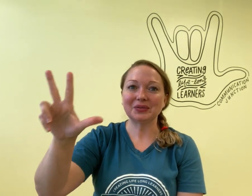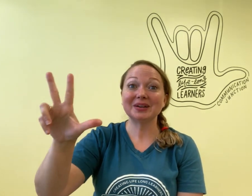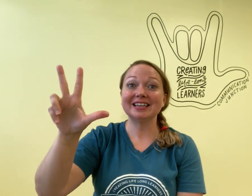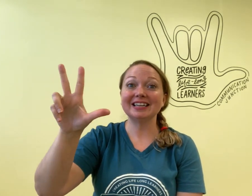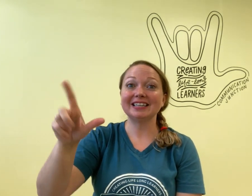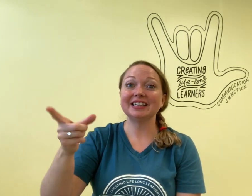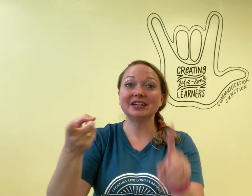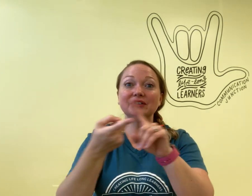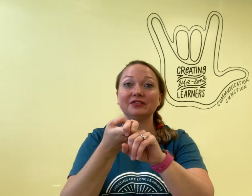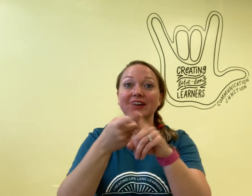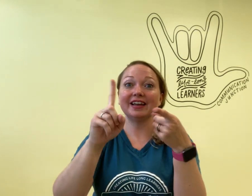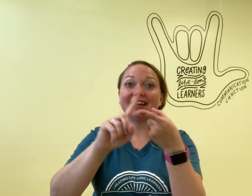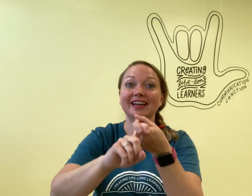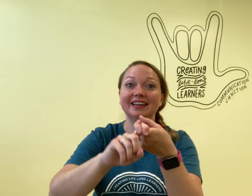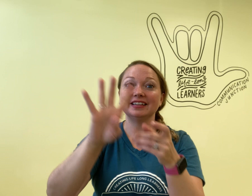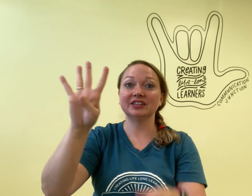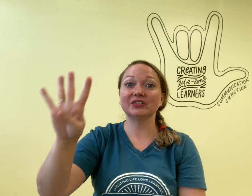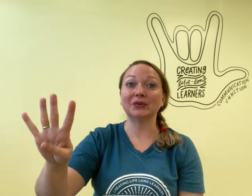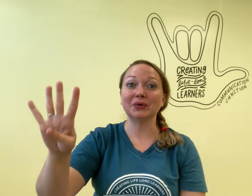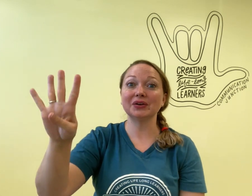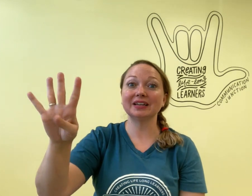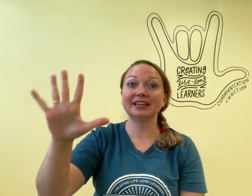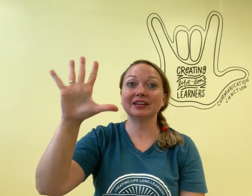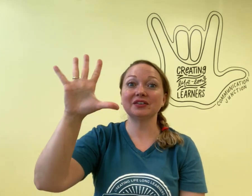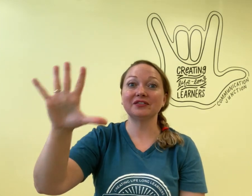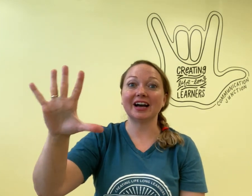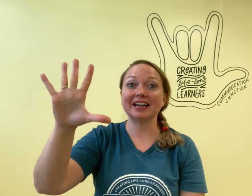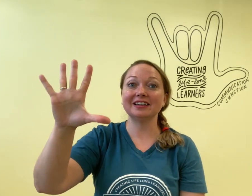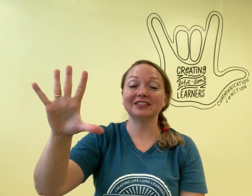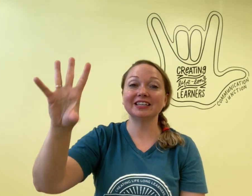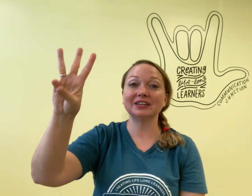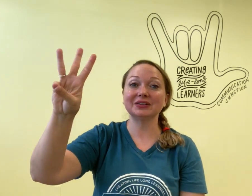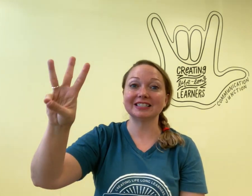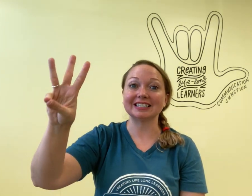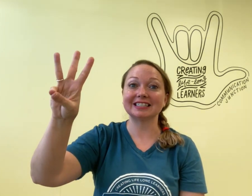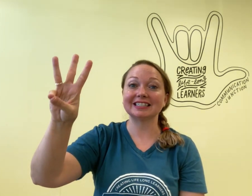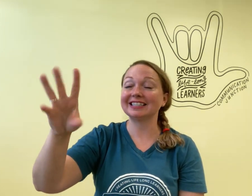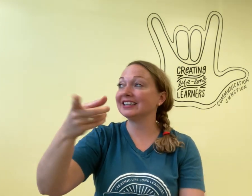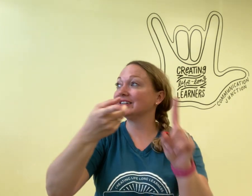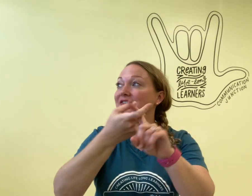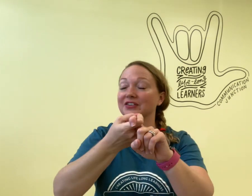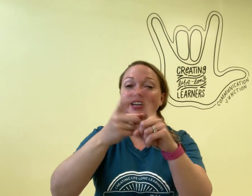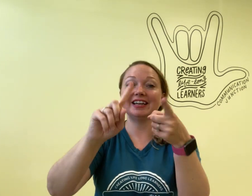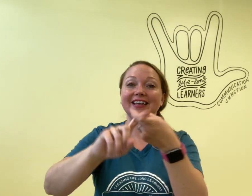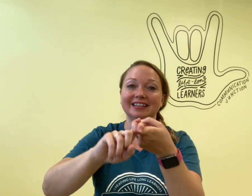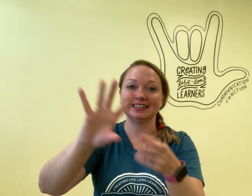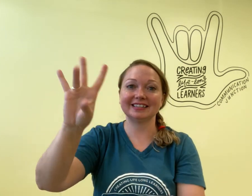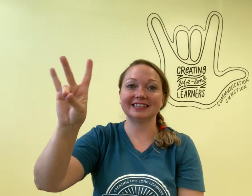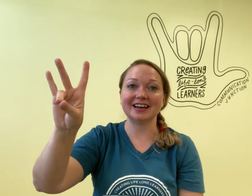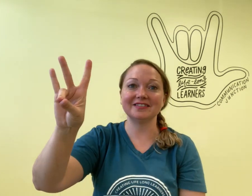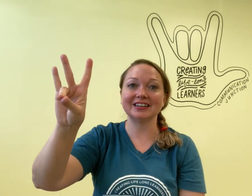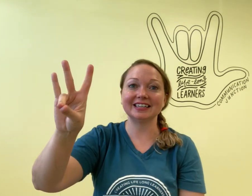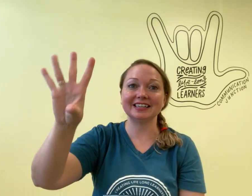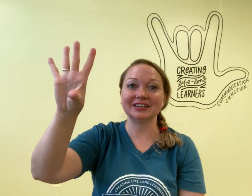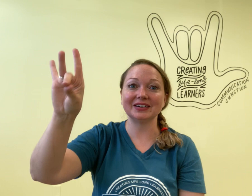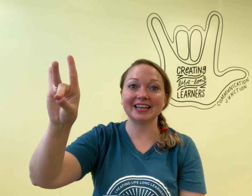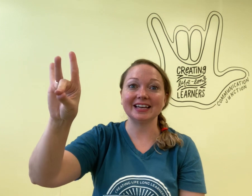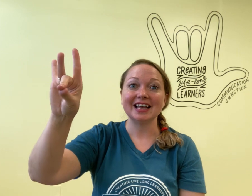3 little friends, 4 little, 5 little, 6 little friends, 7 little, 8